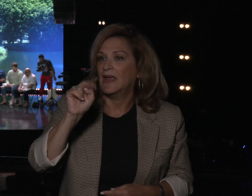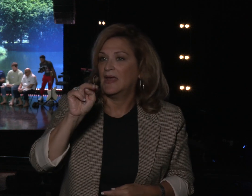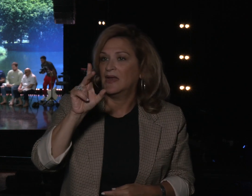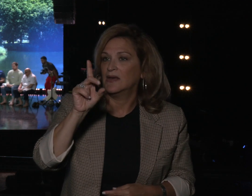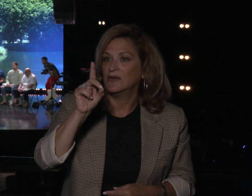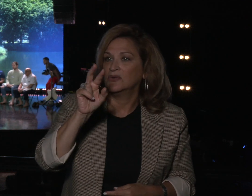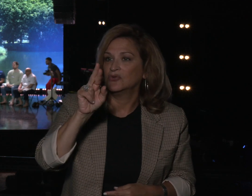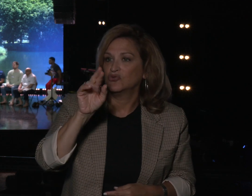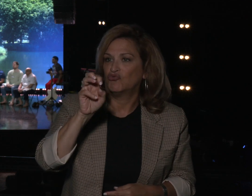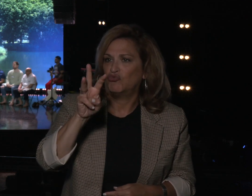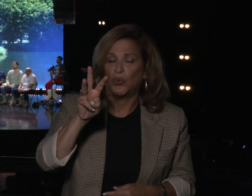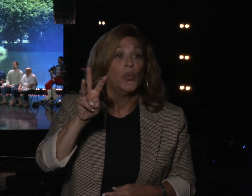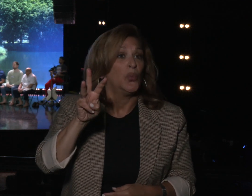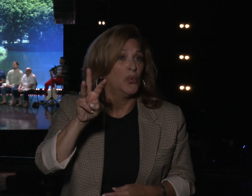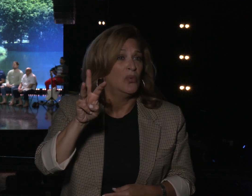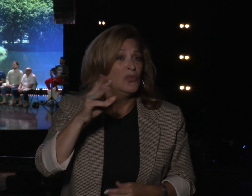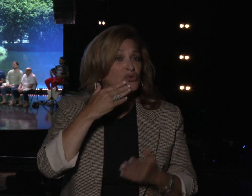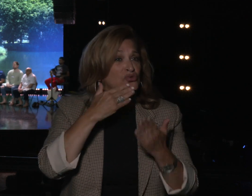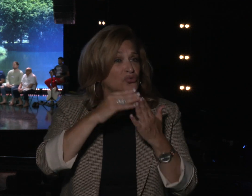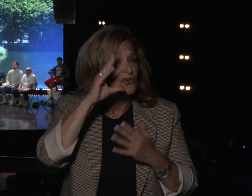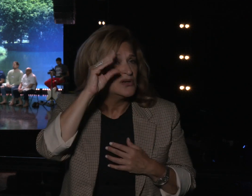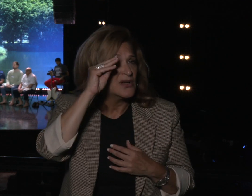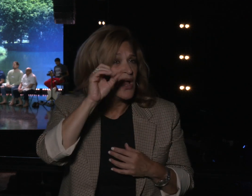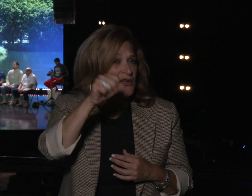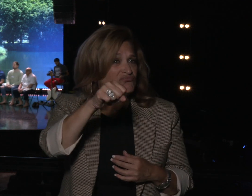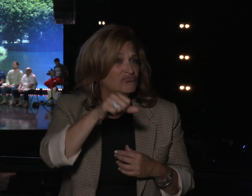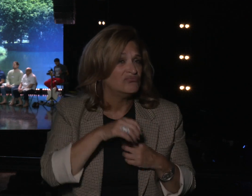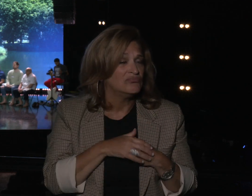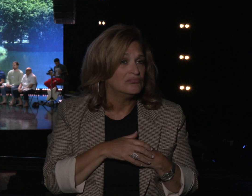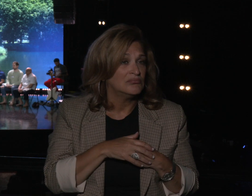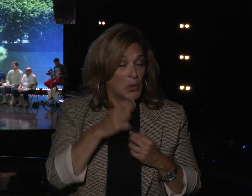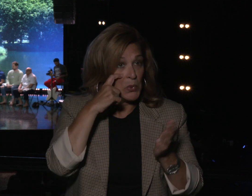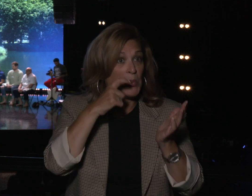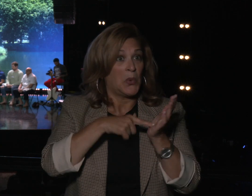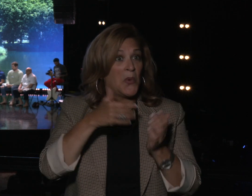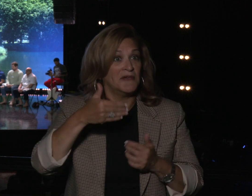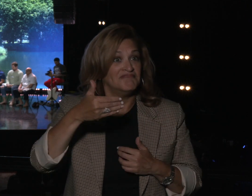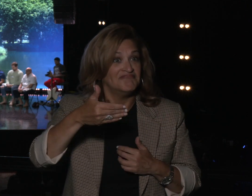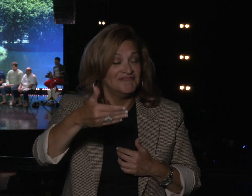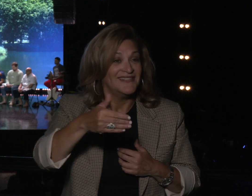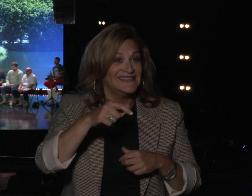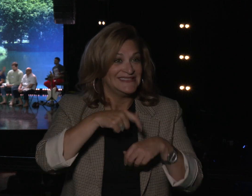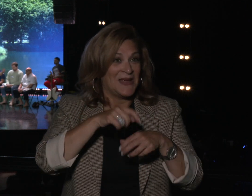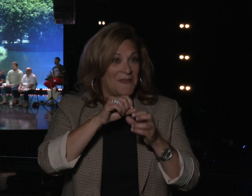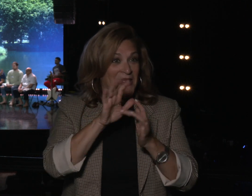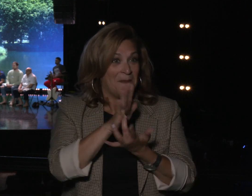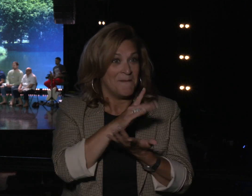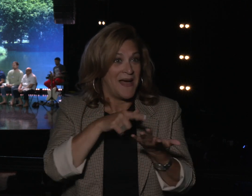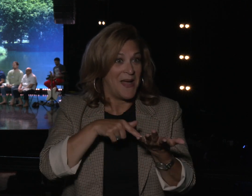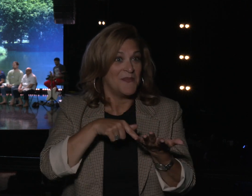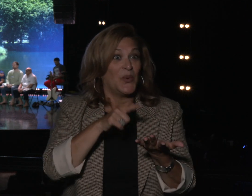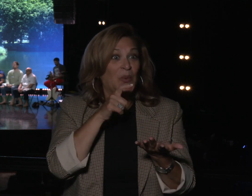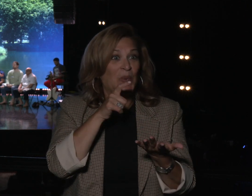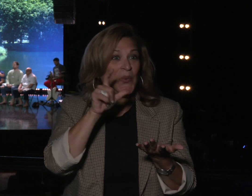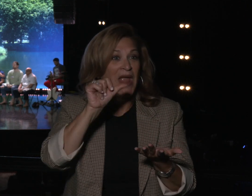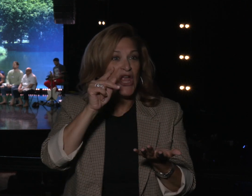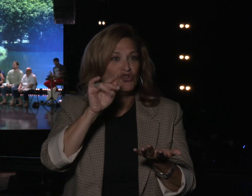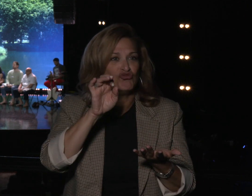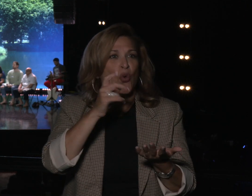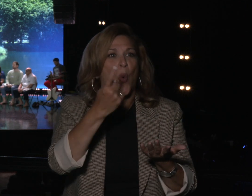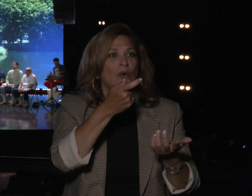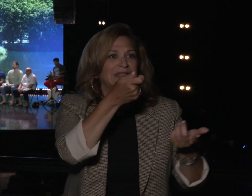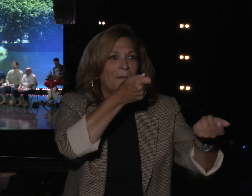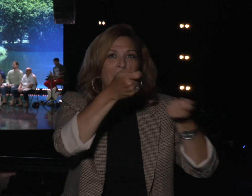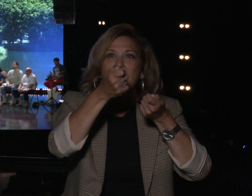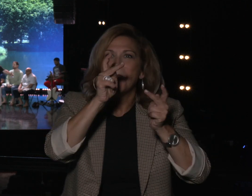he's a good guy. We have Andrew. Every time we see Andrew, he's bringing someone to Jesus. Whether it was a group of Greeks that were interested in getting to know